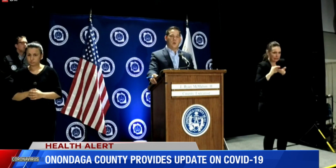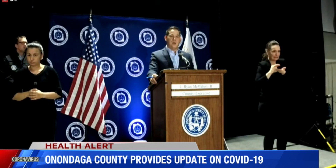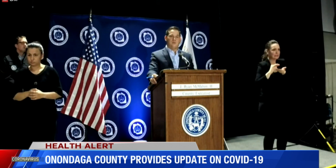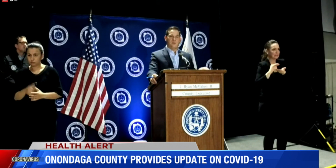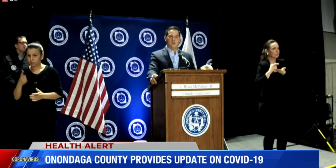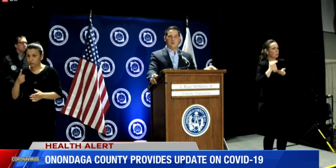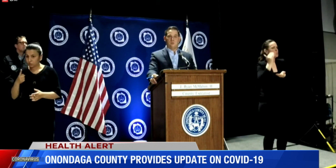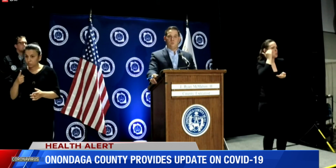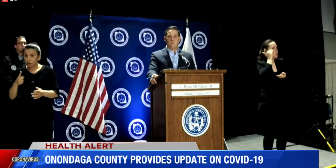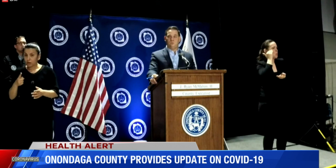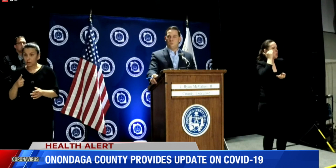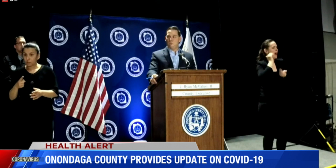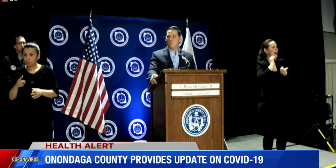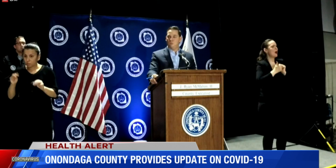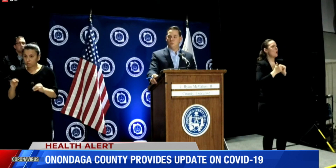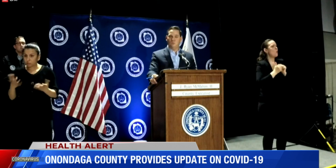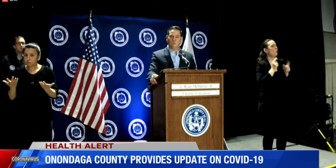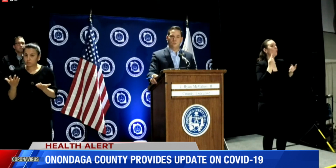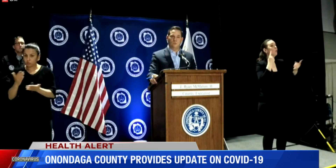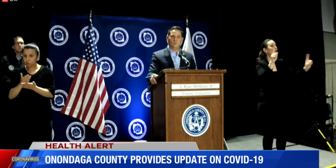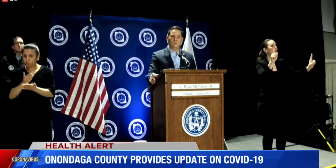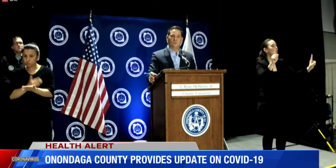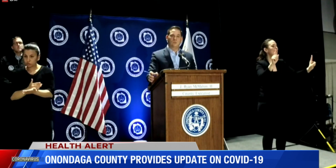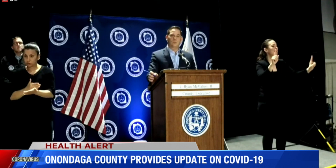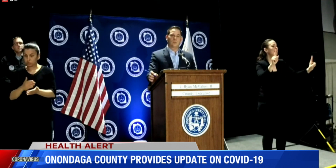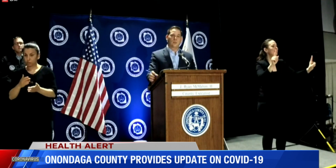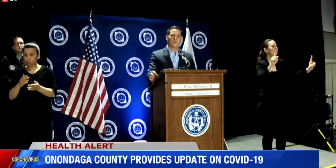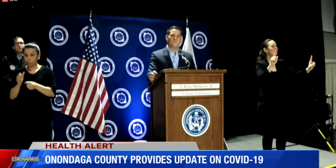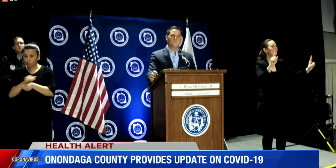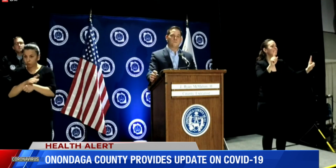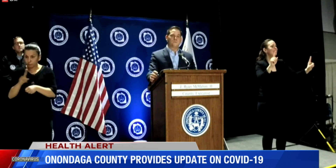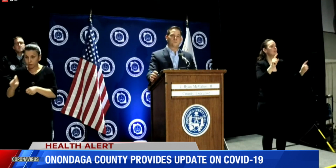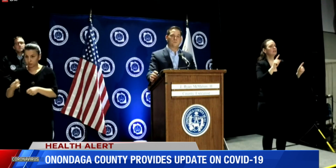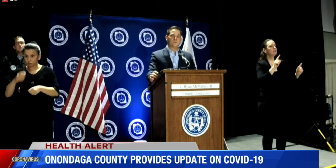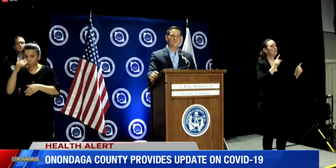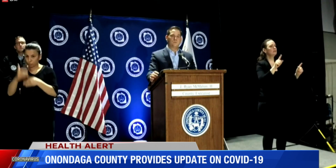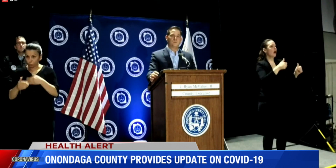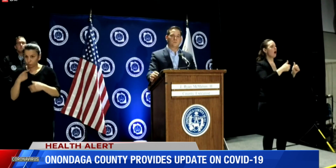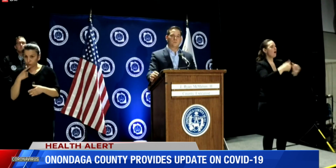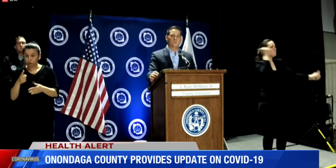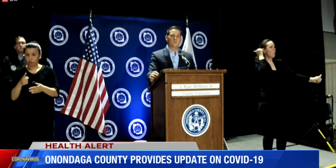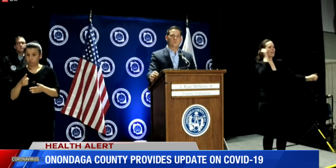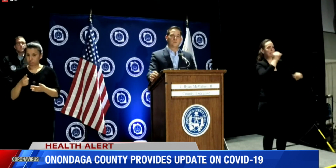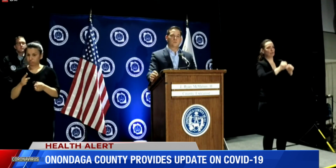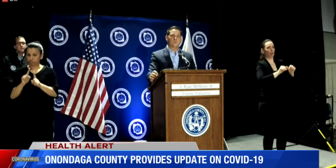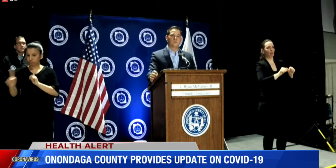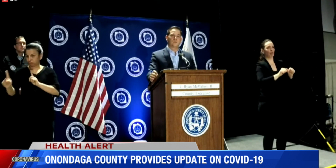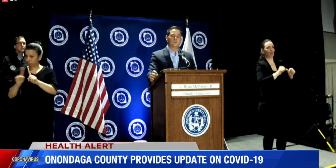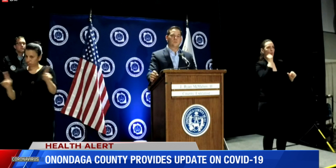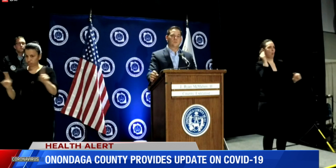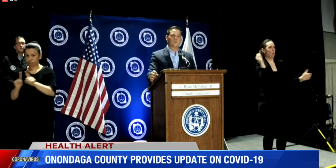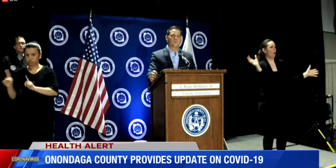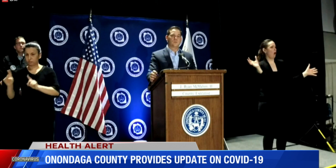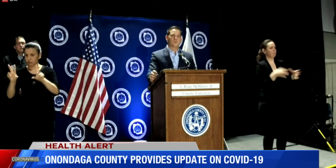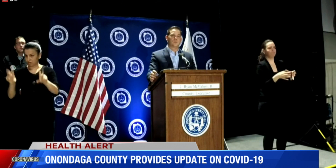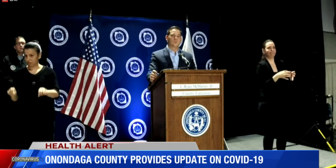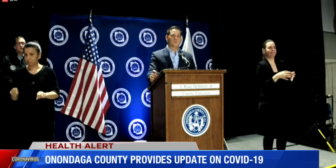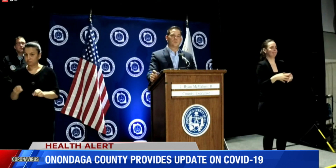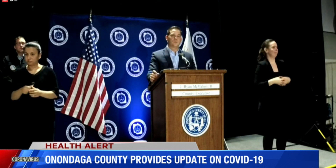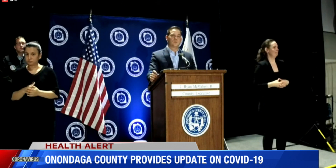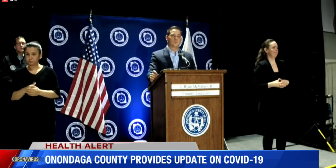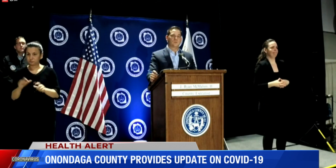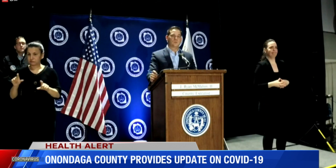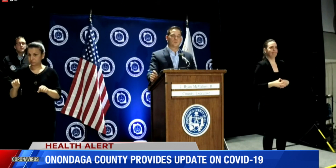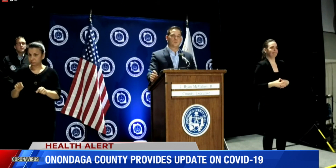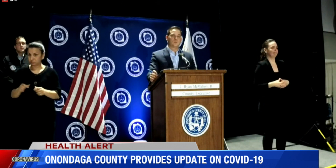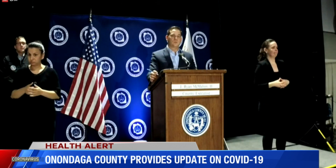stay away from each other. It's probably the nicest day we've had in a while, which is not a benefit to social distancing. Any examples today